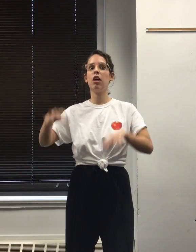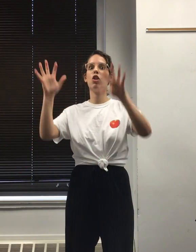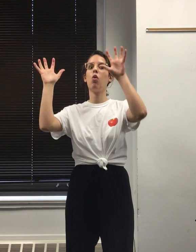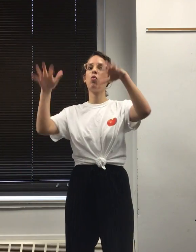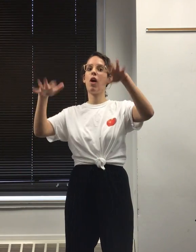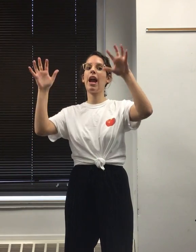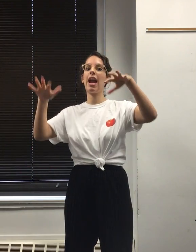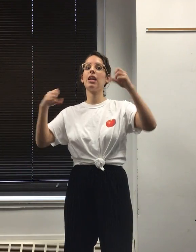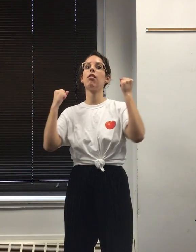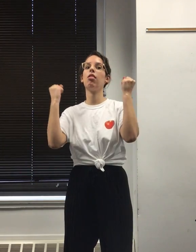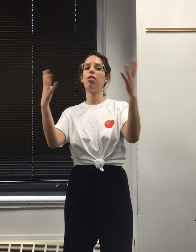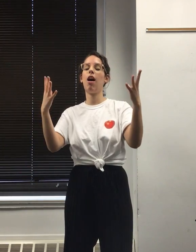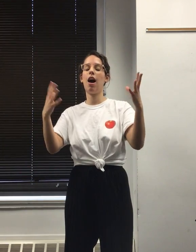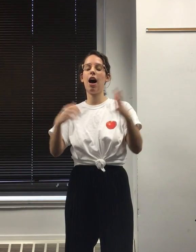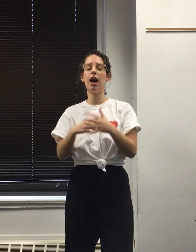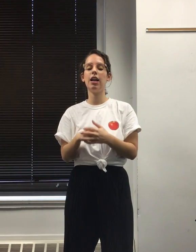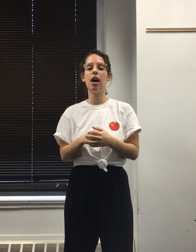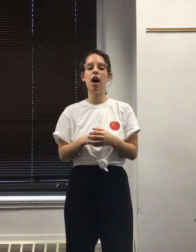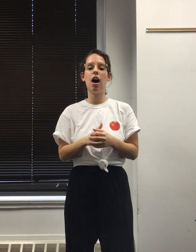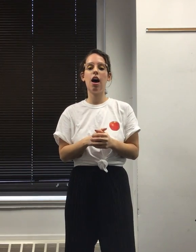saturated, what usually happens?